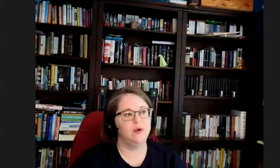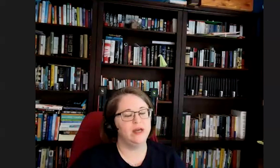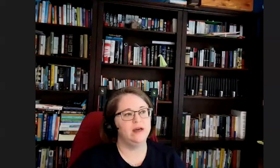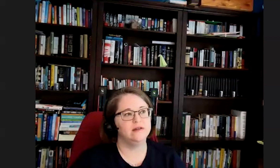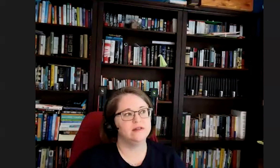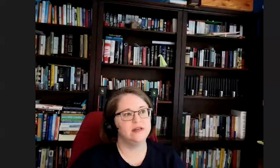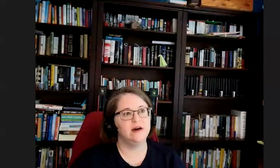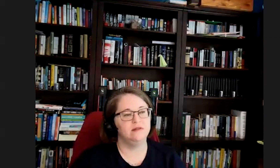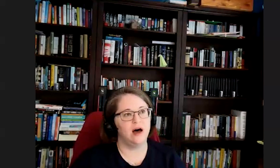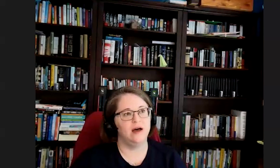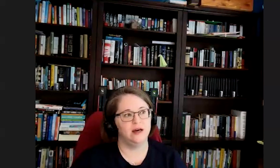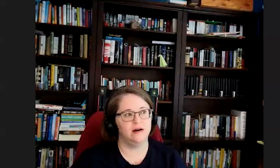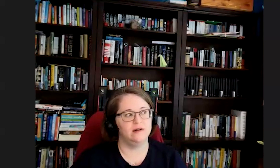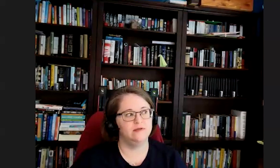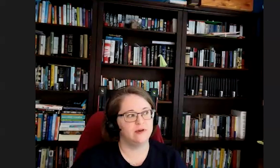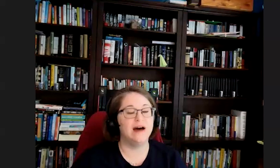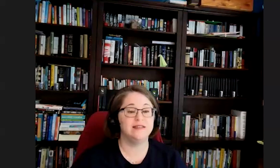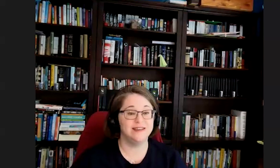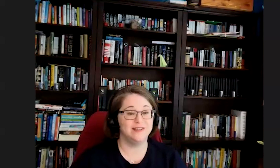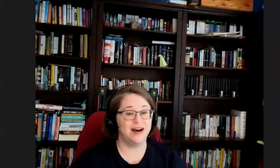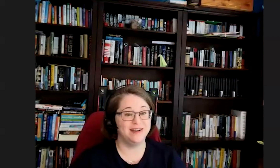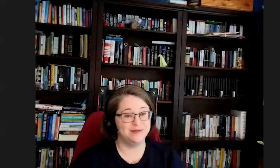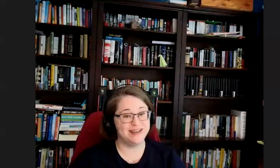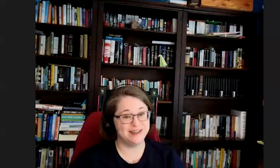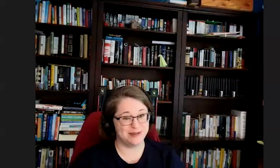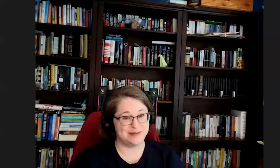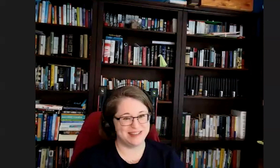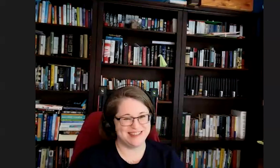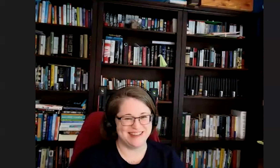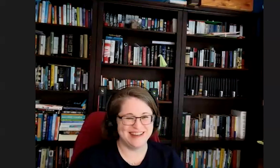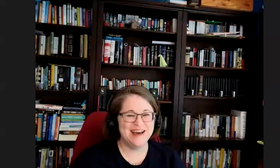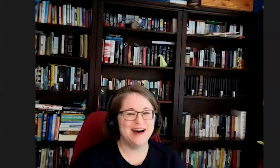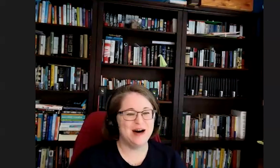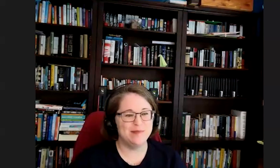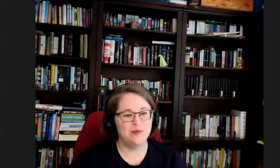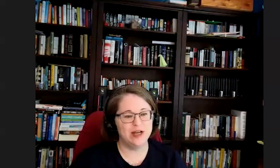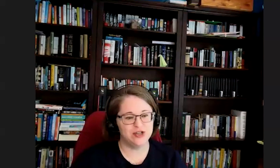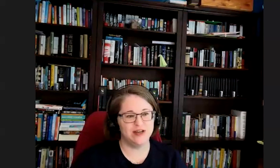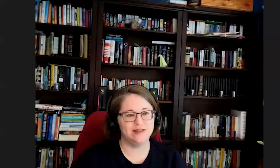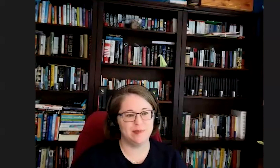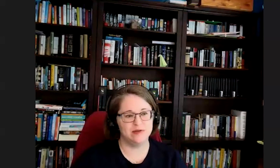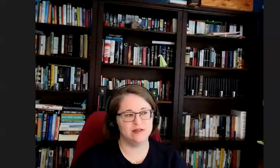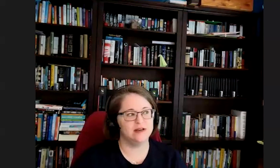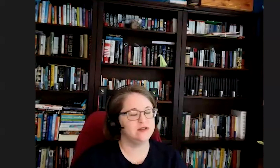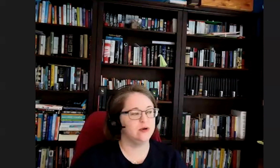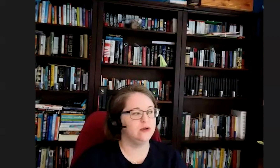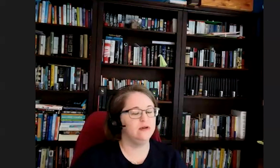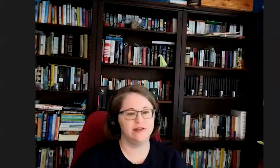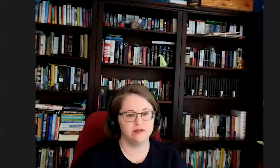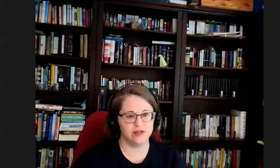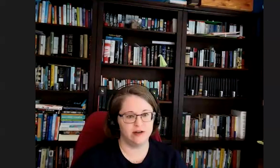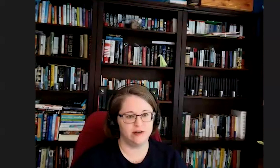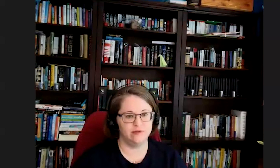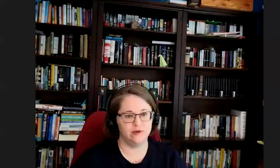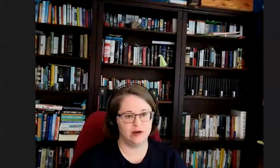And I see a lot of data agreements, which exposes us to a